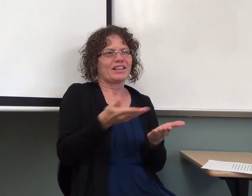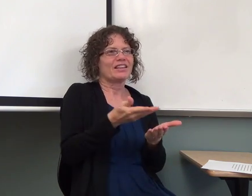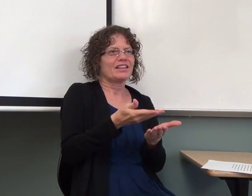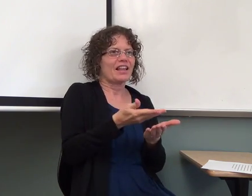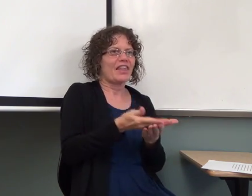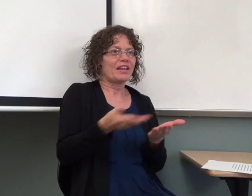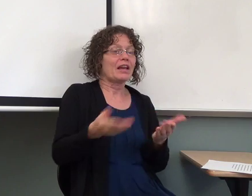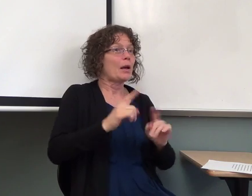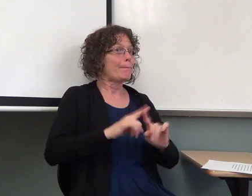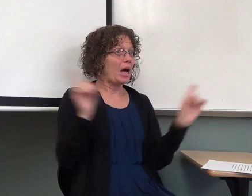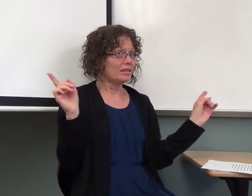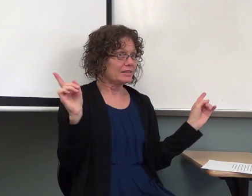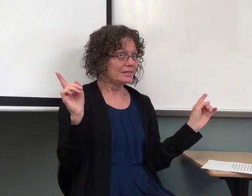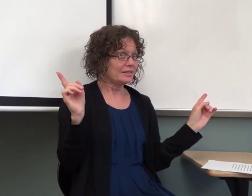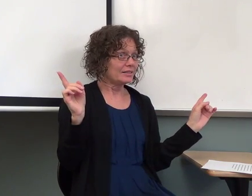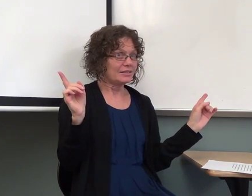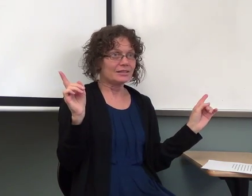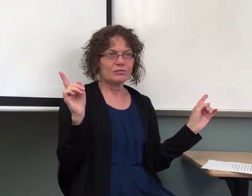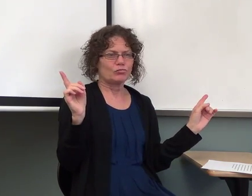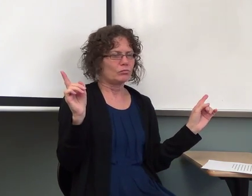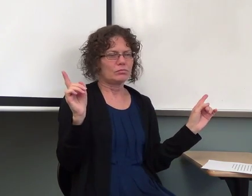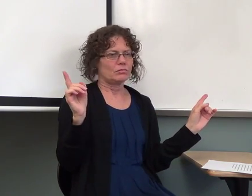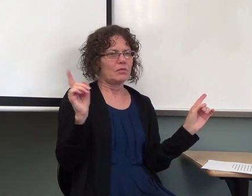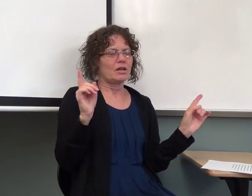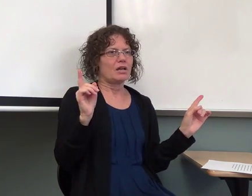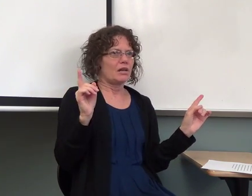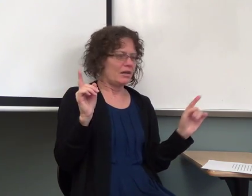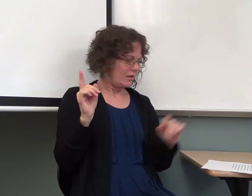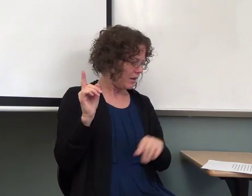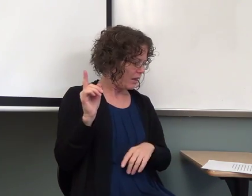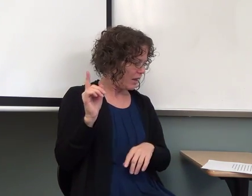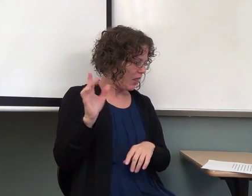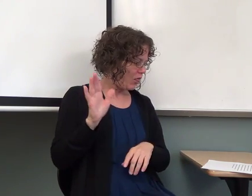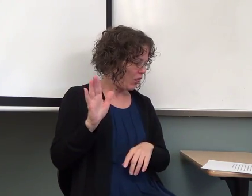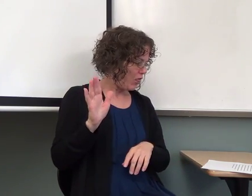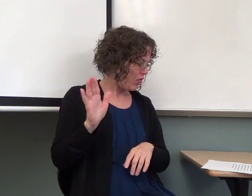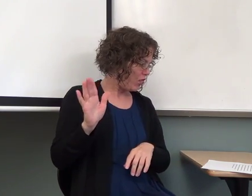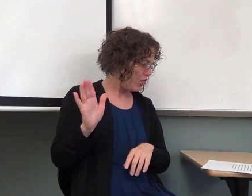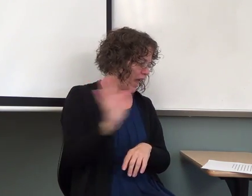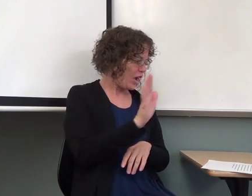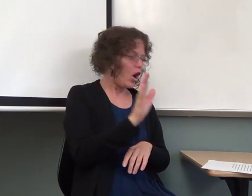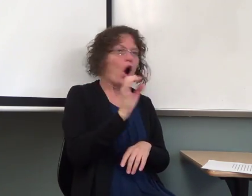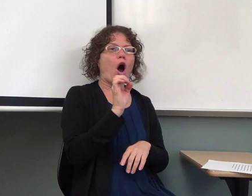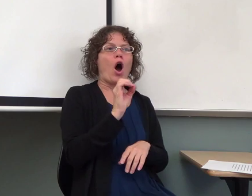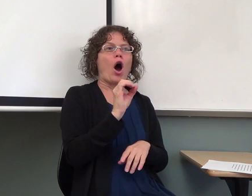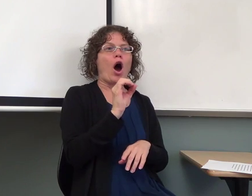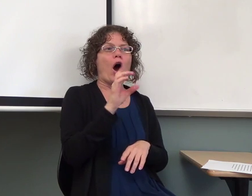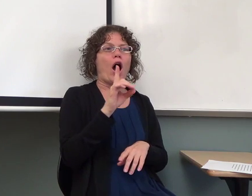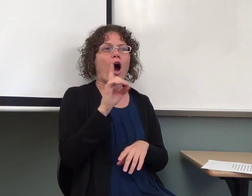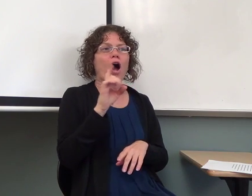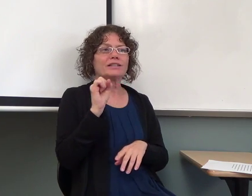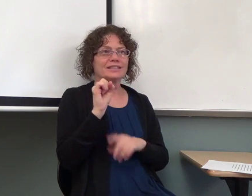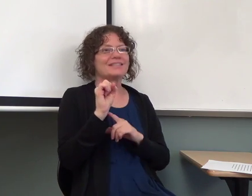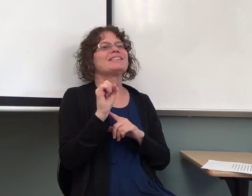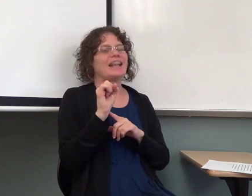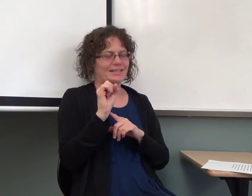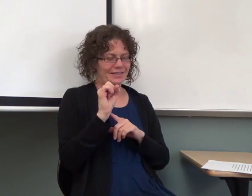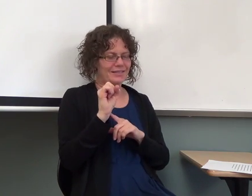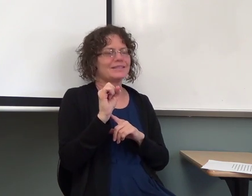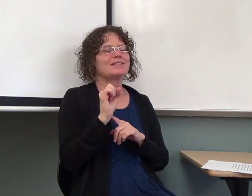But, No. No. No. there, No. No. odds. Yes. Yes. Yes, in this case, odds.